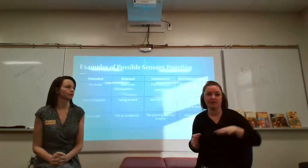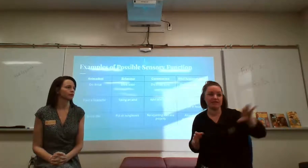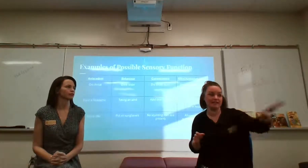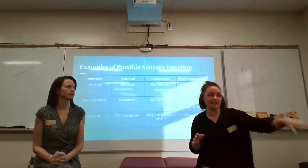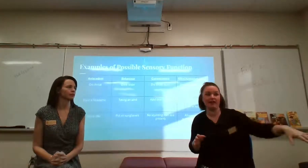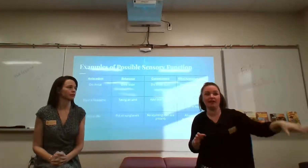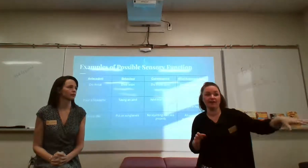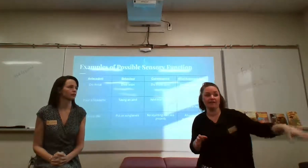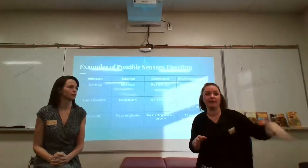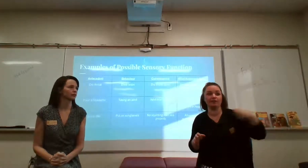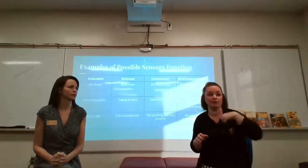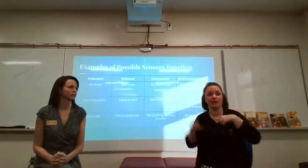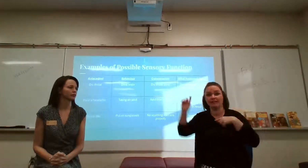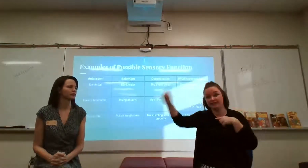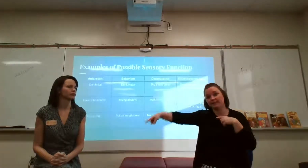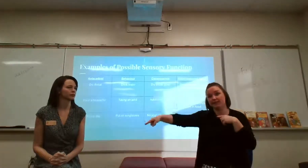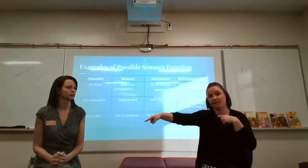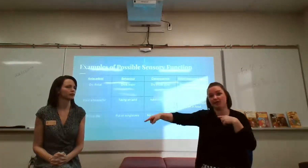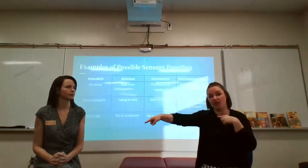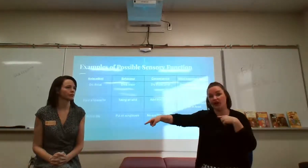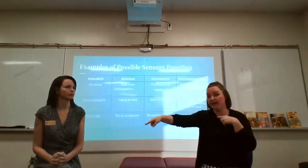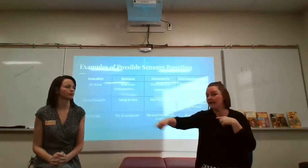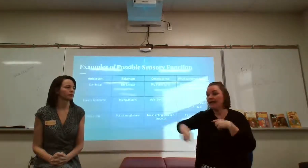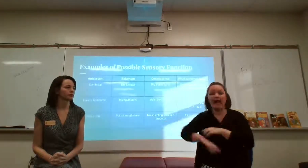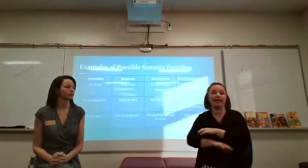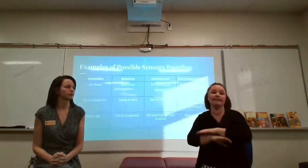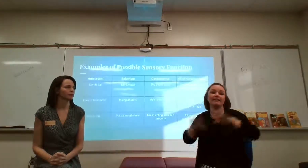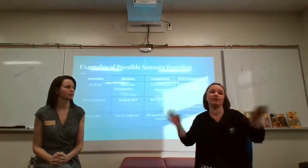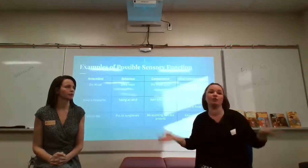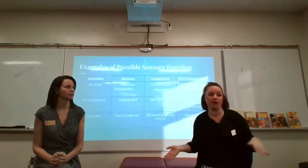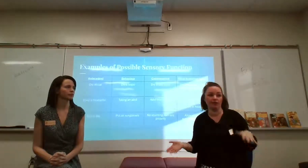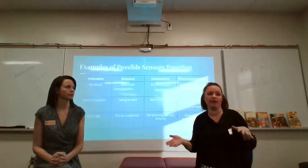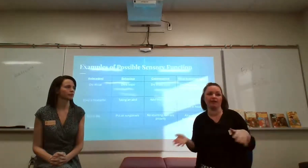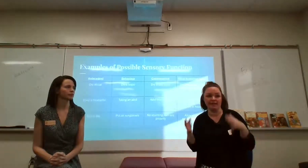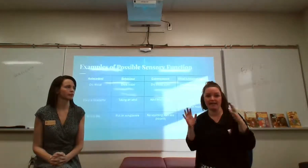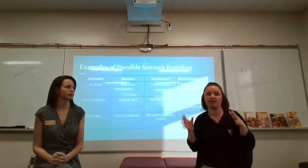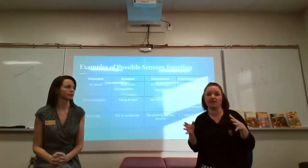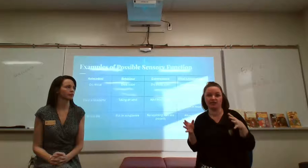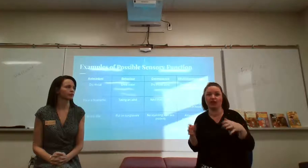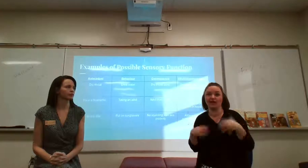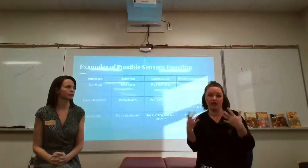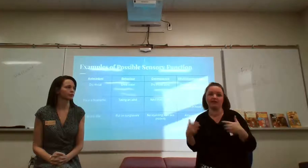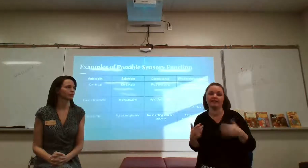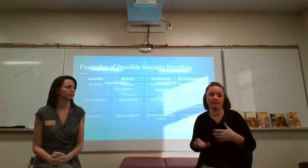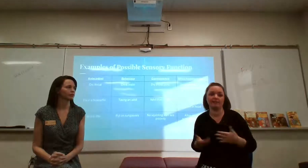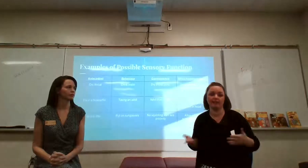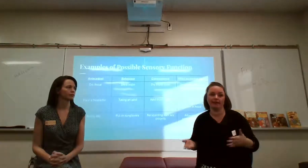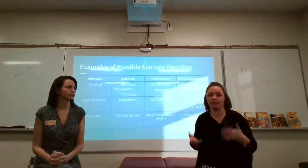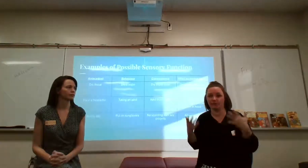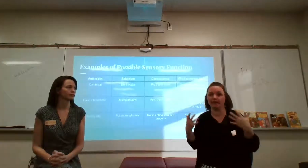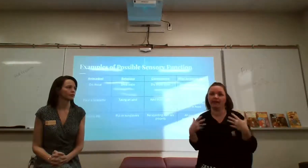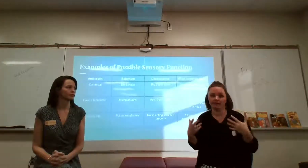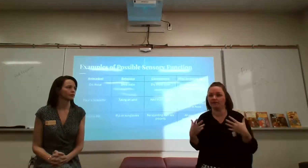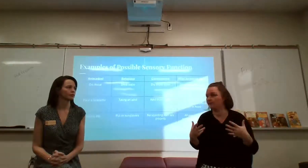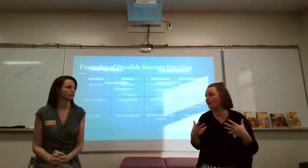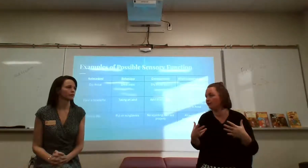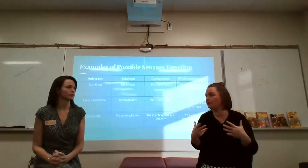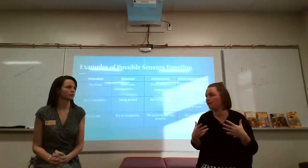He's found an adaptive way to deal with the crying, and he doesn't know other part of the day. It's just the crying. And honestly, when I'm in the classroom, like I could use some headphones to it. It's